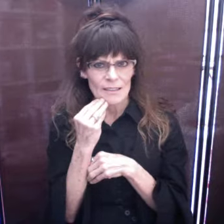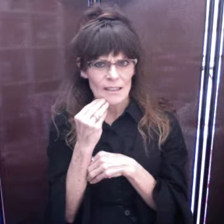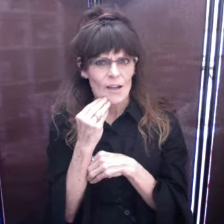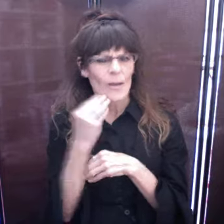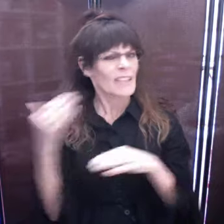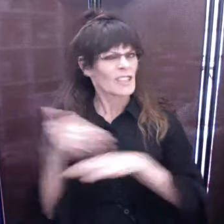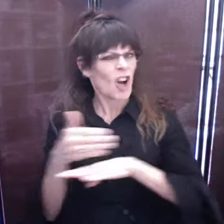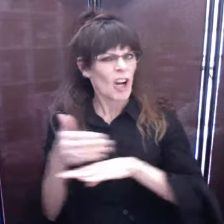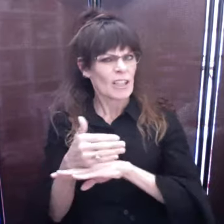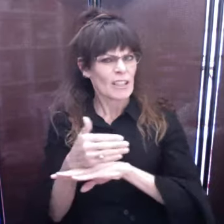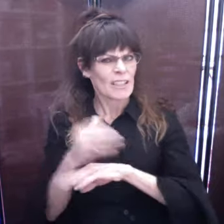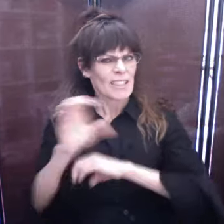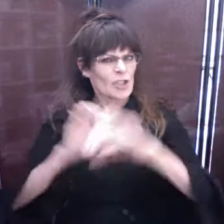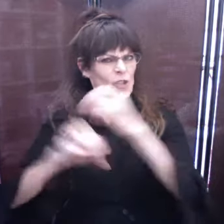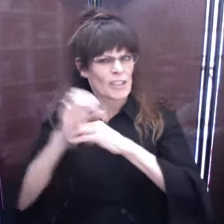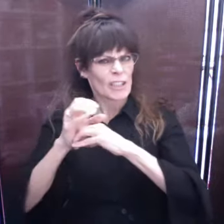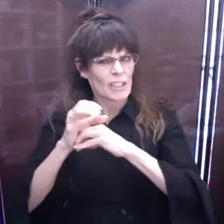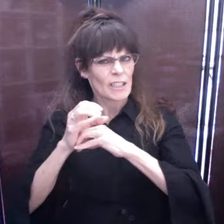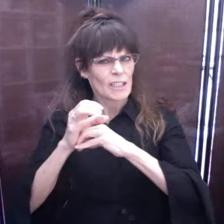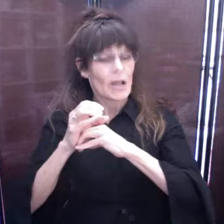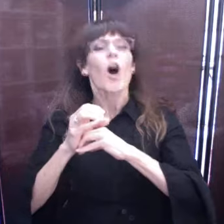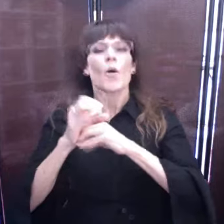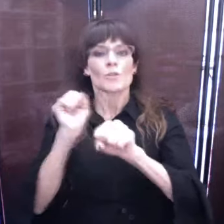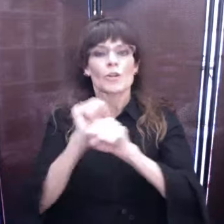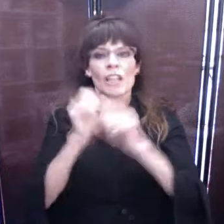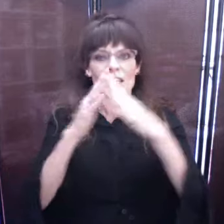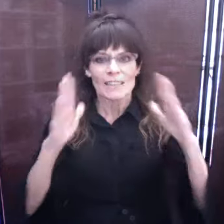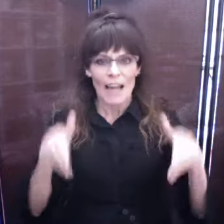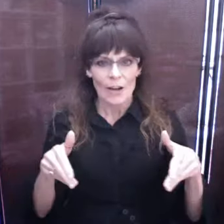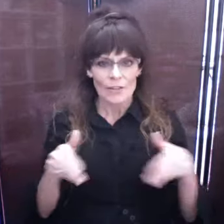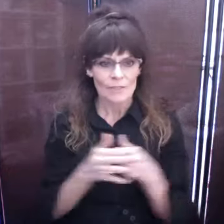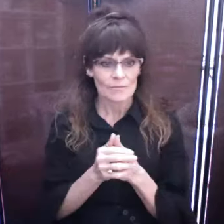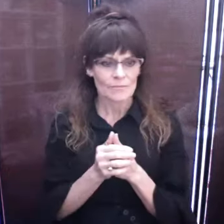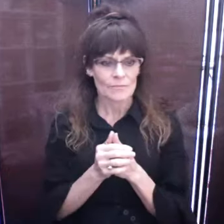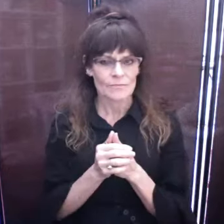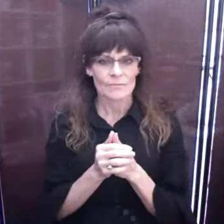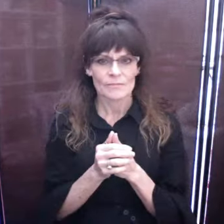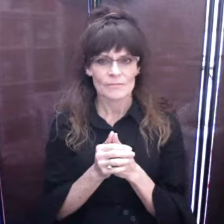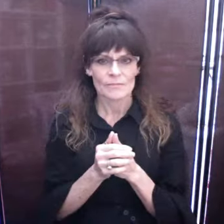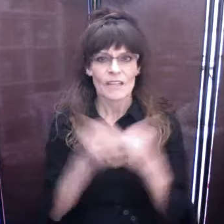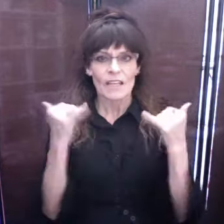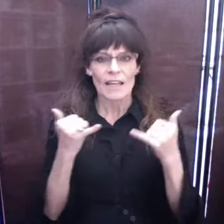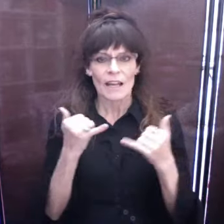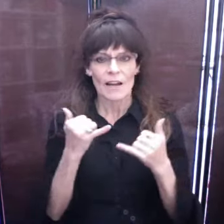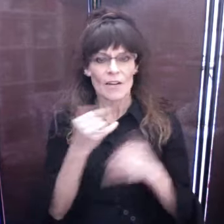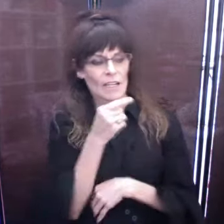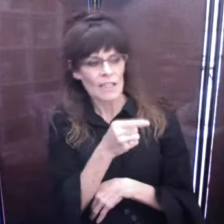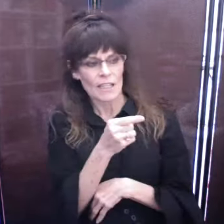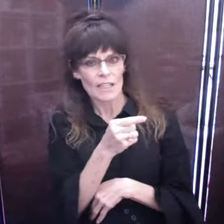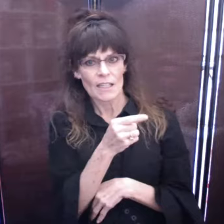tile his house. I'm gonna tile my house. Now, Mark lied in the house and kind of bring out, he could